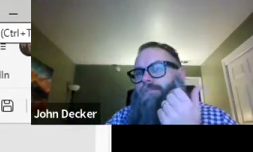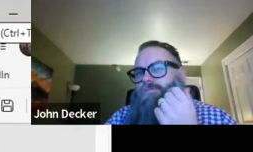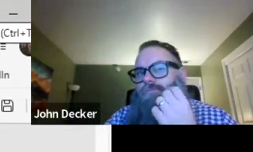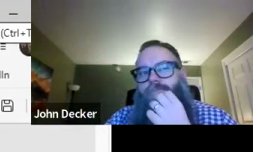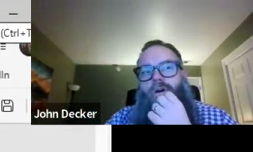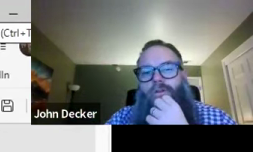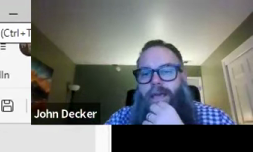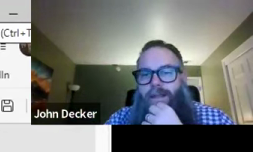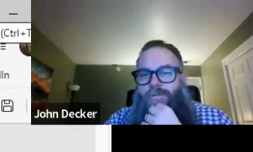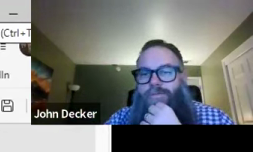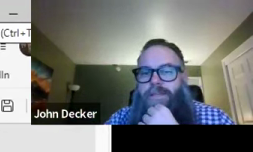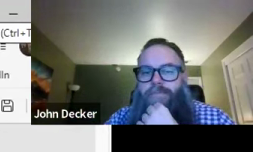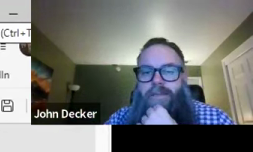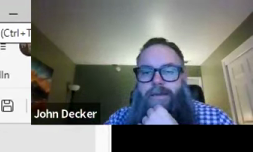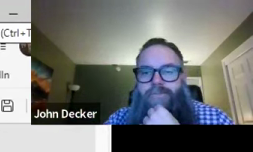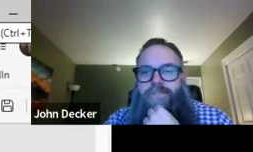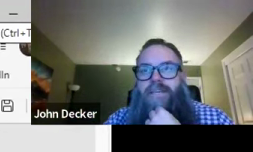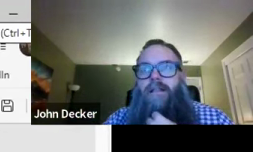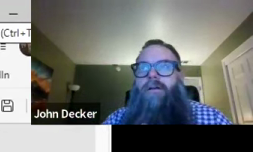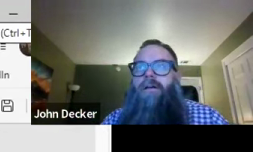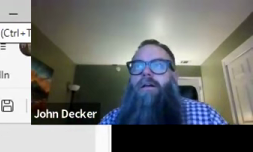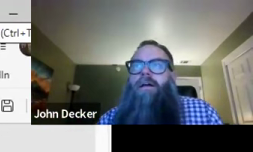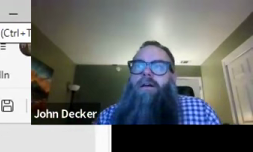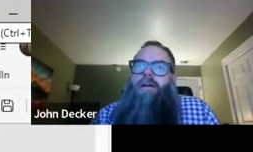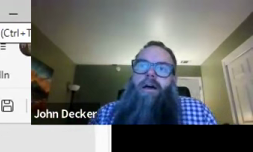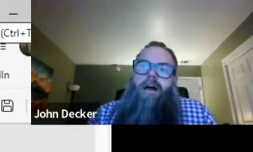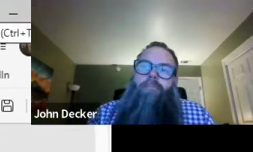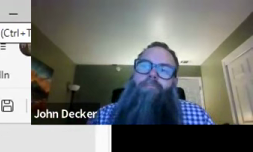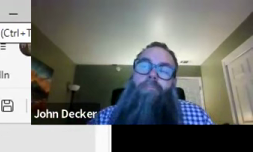able to get a much broader net, hopefully, and be able to tell